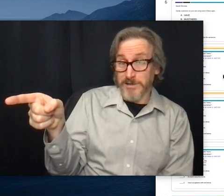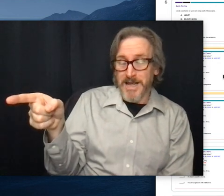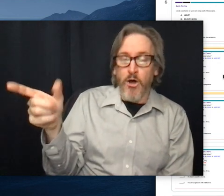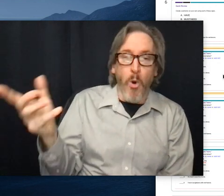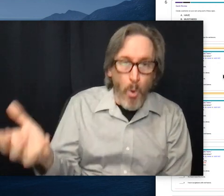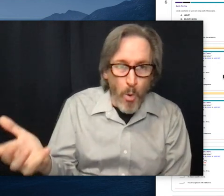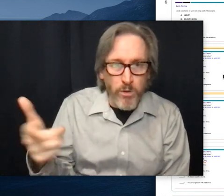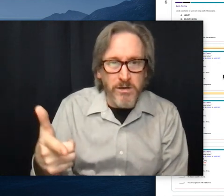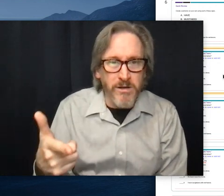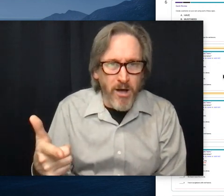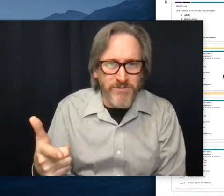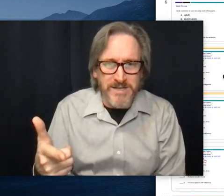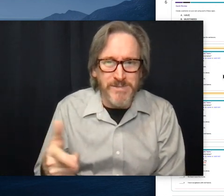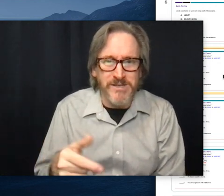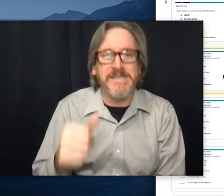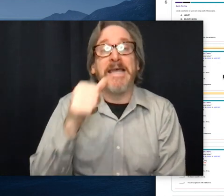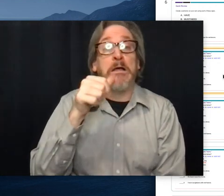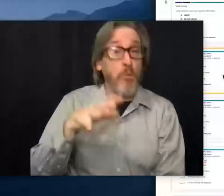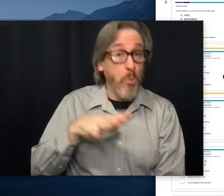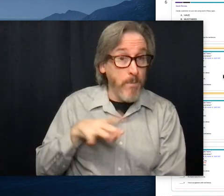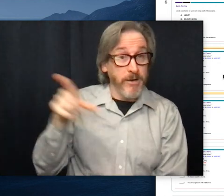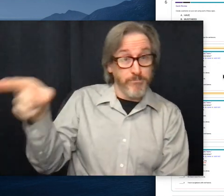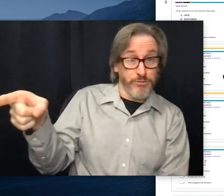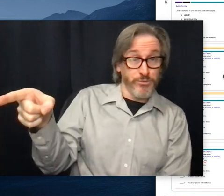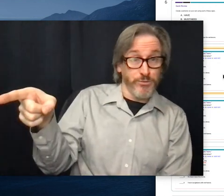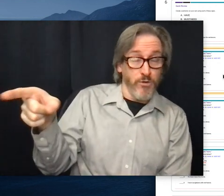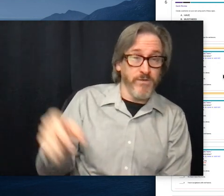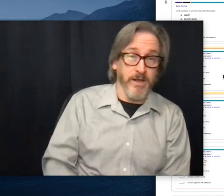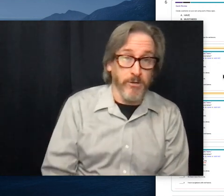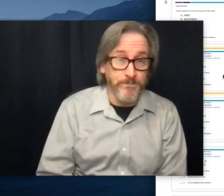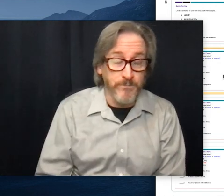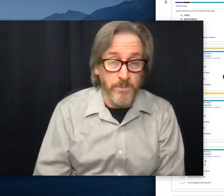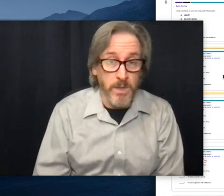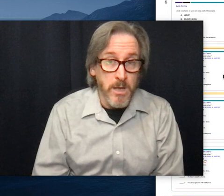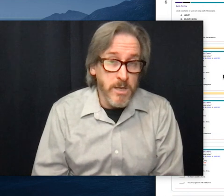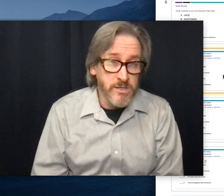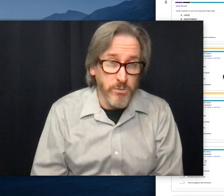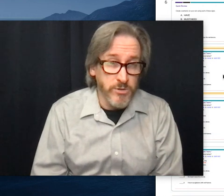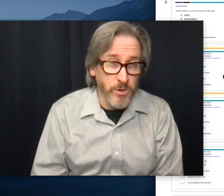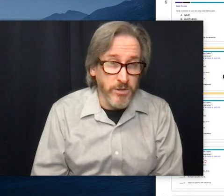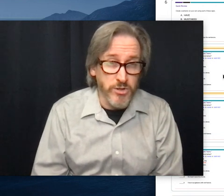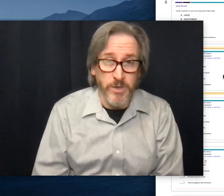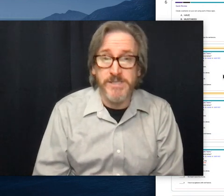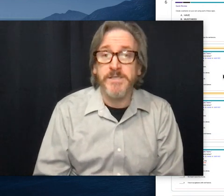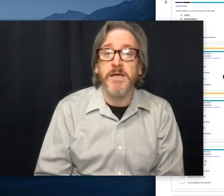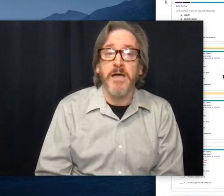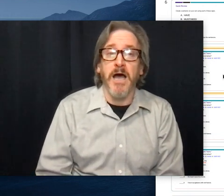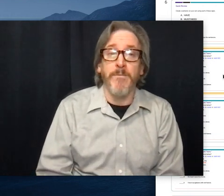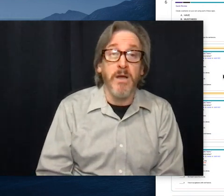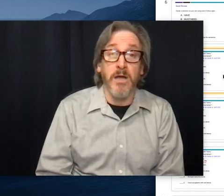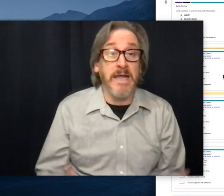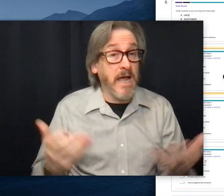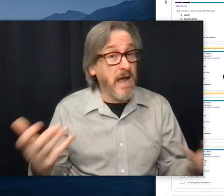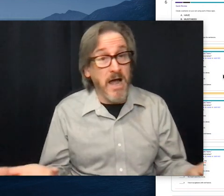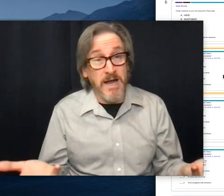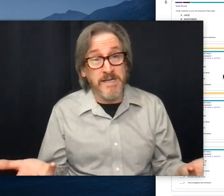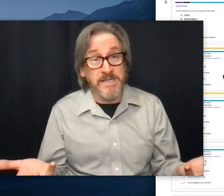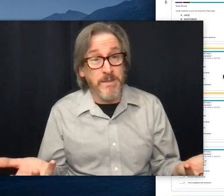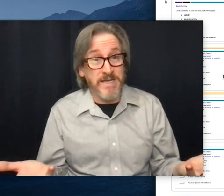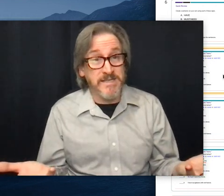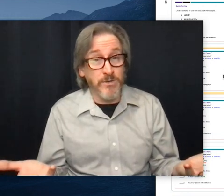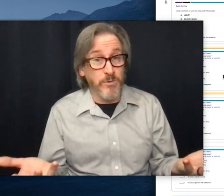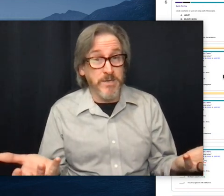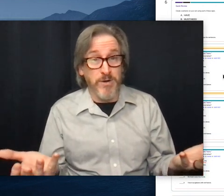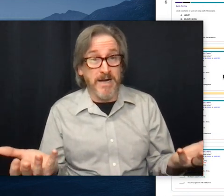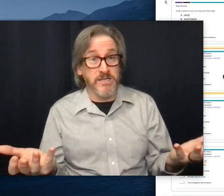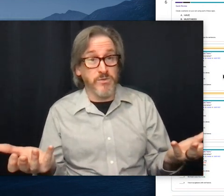Rita, or oftentimes they'll say woman over there. So totally your choice. Honestly,